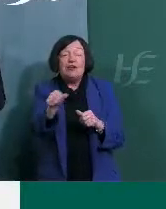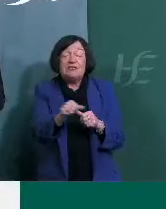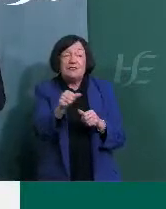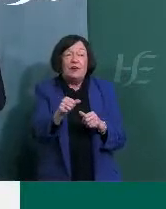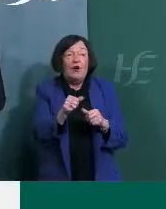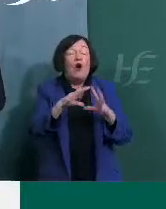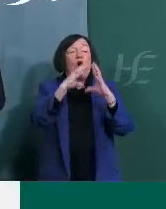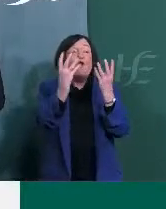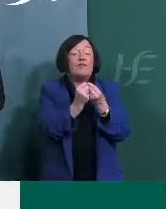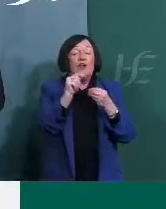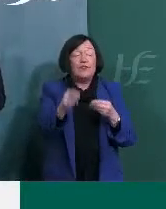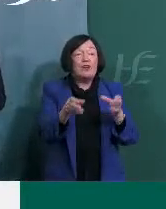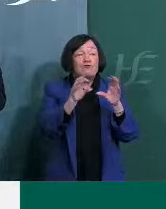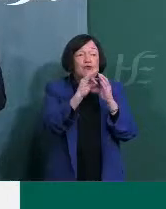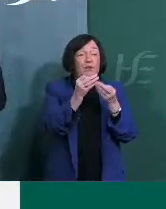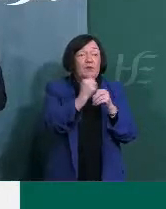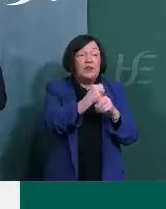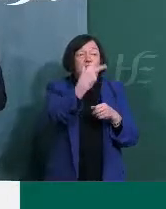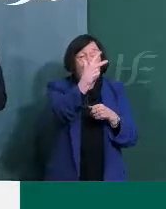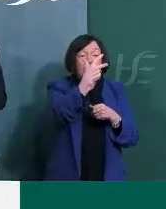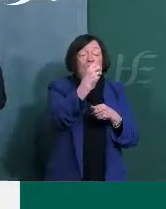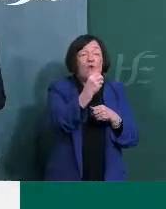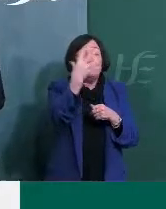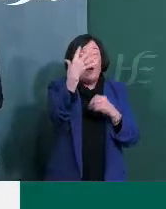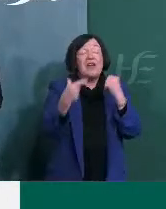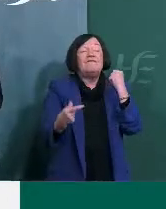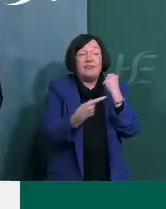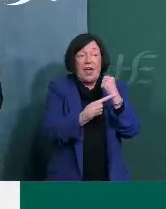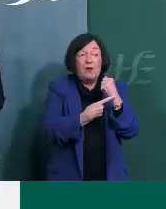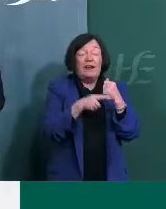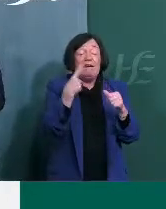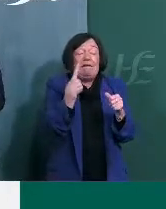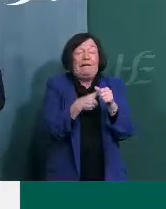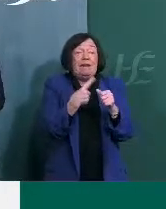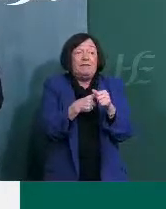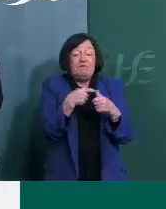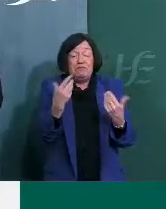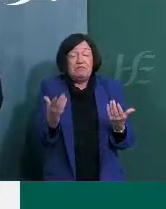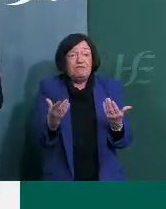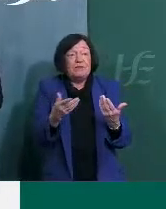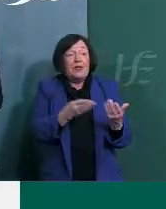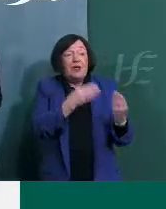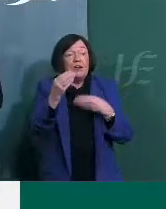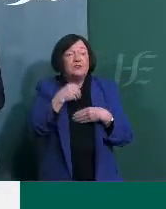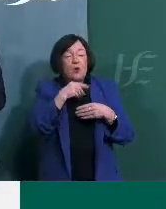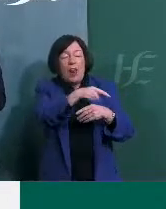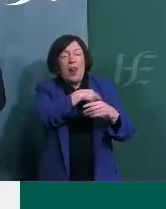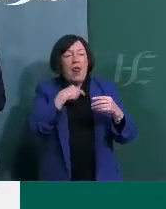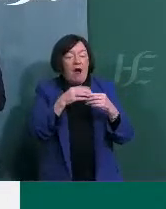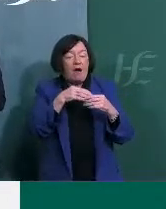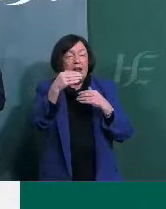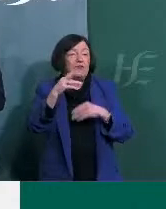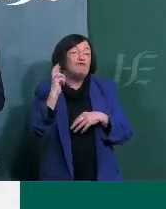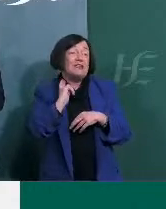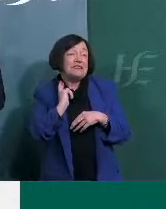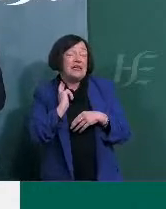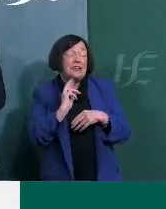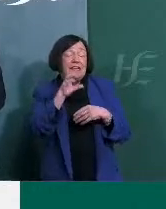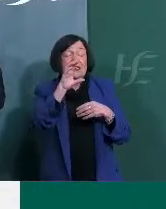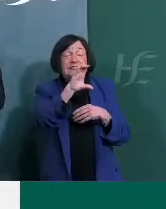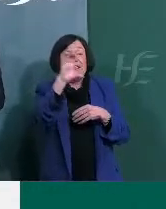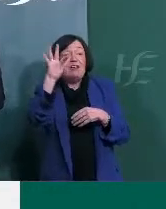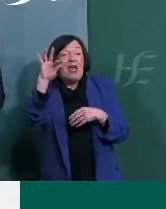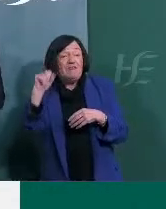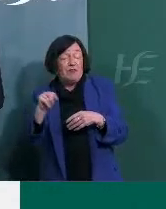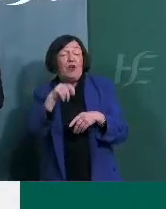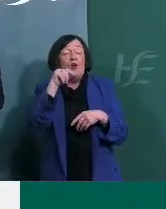So overall, that group is around 305,000. Again, bringing out the long-term care facilities as the LTCFs. It